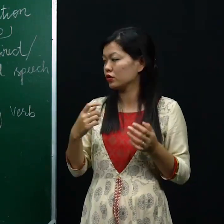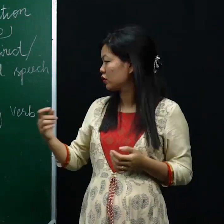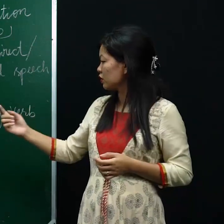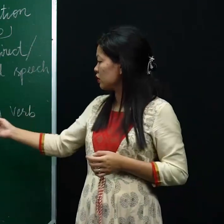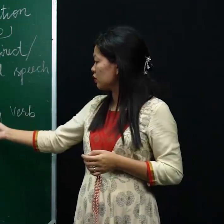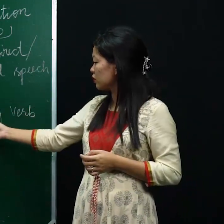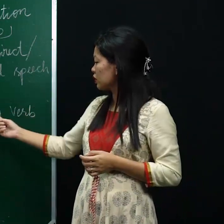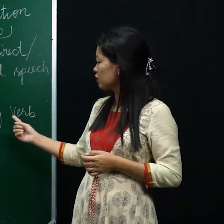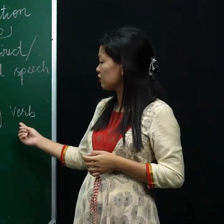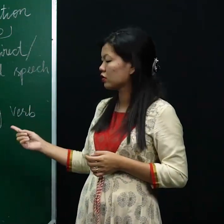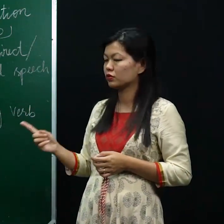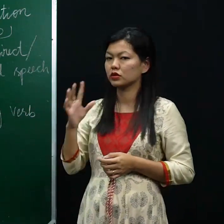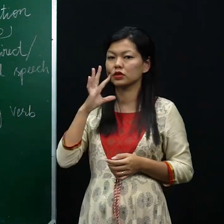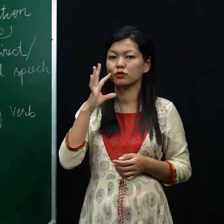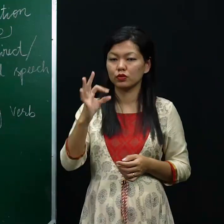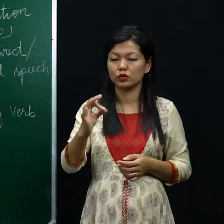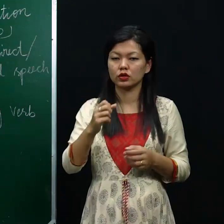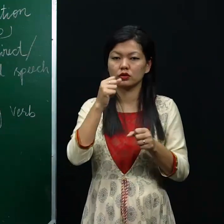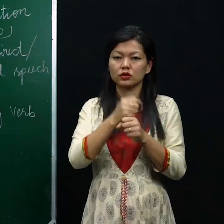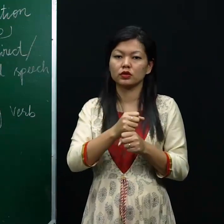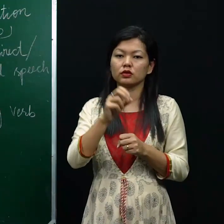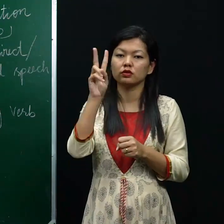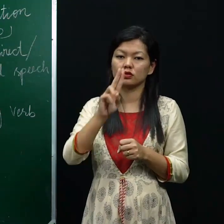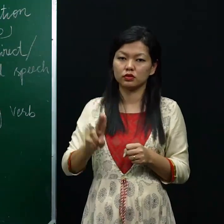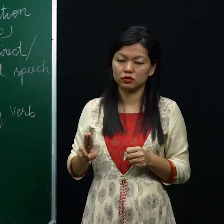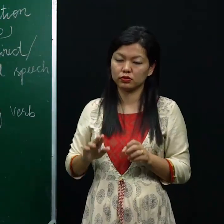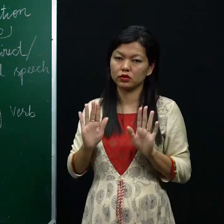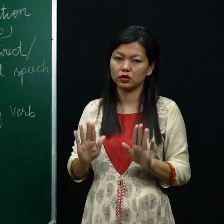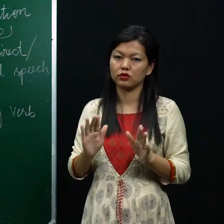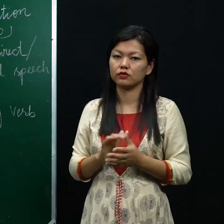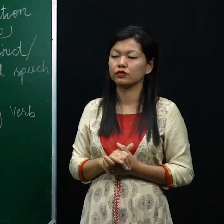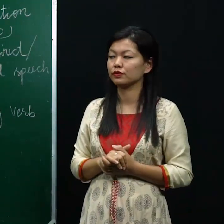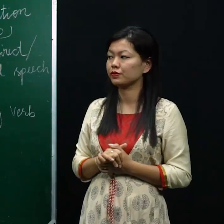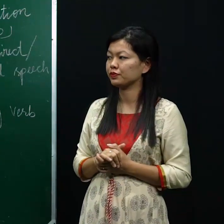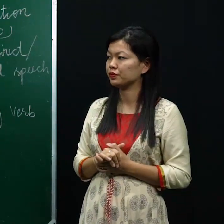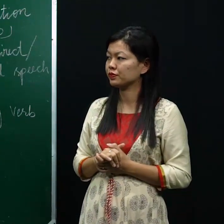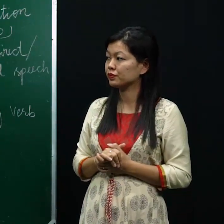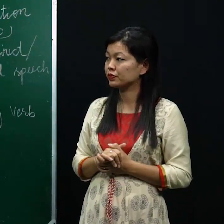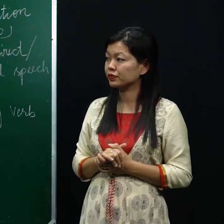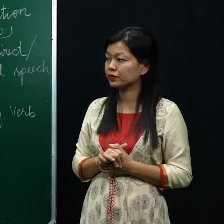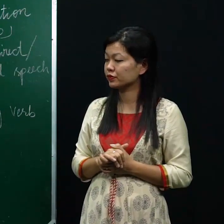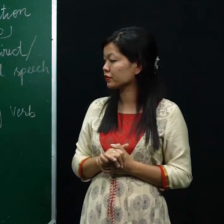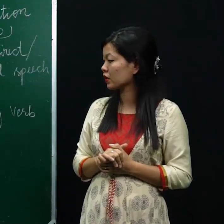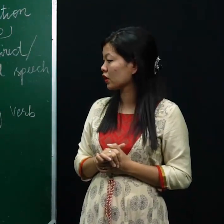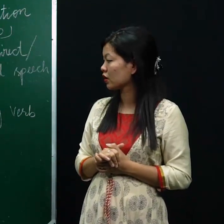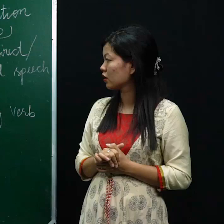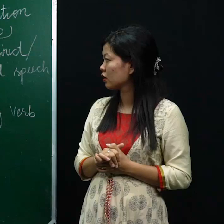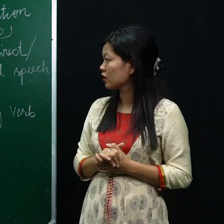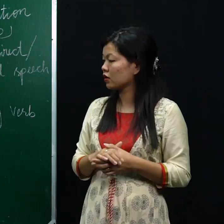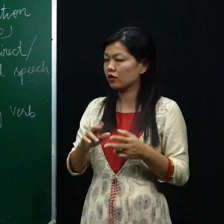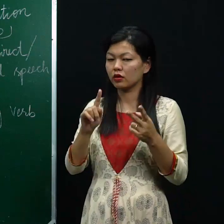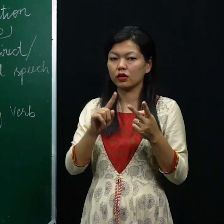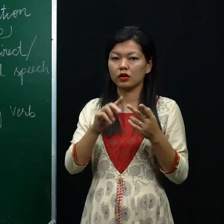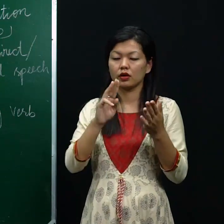to change according to the sentence that was given in the direct speech. And then in the imperative sentence.